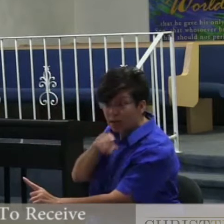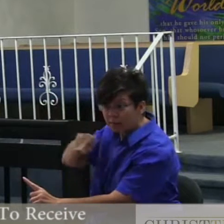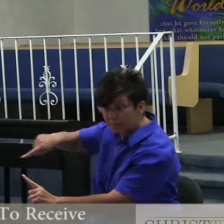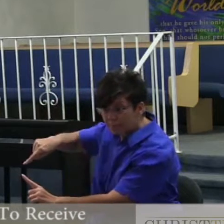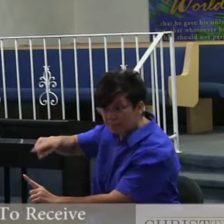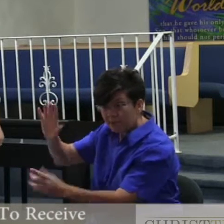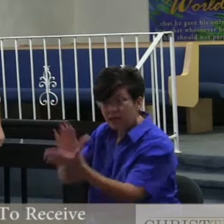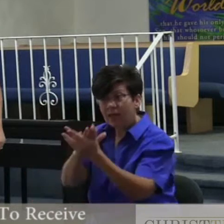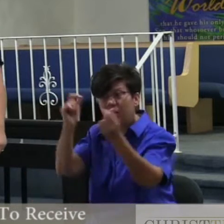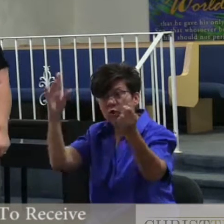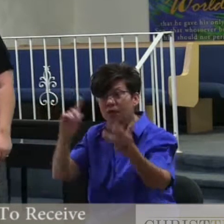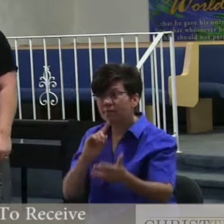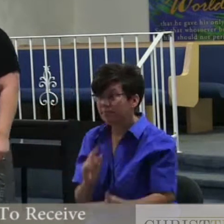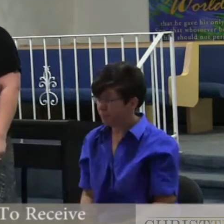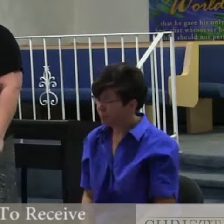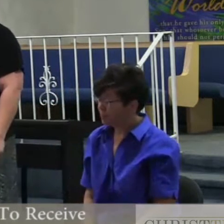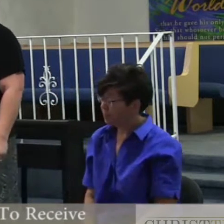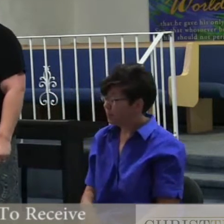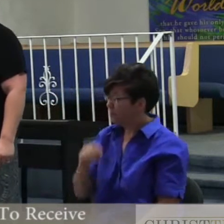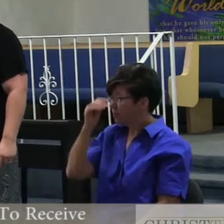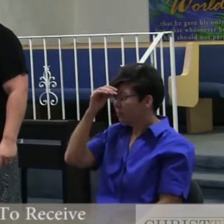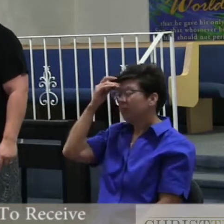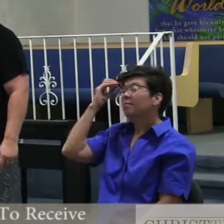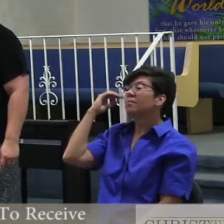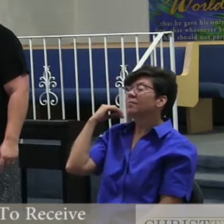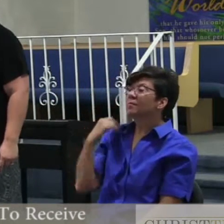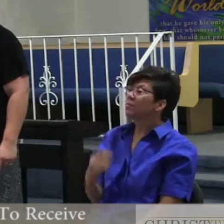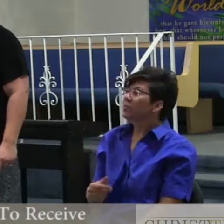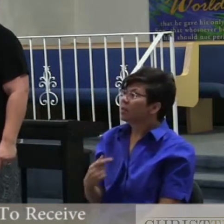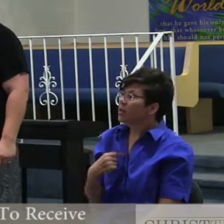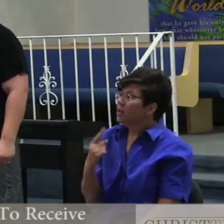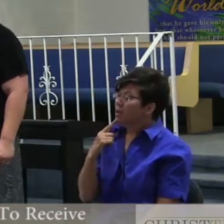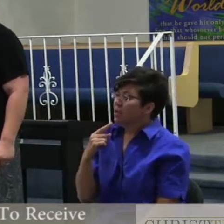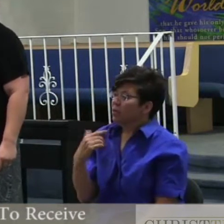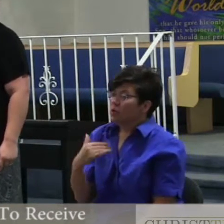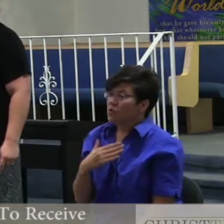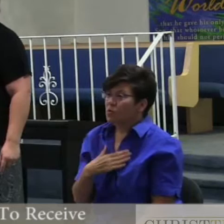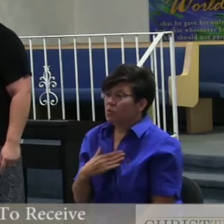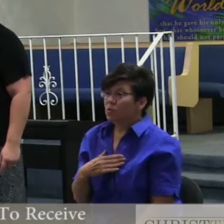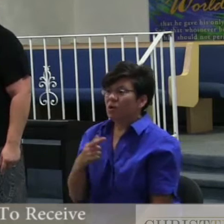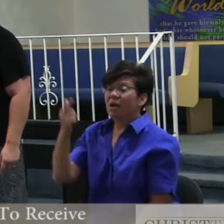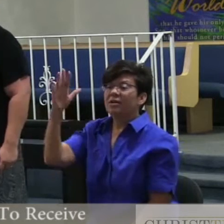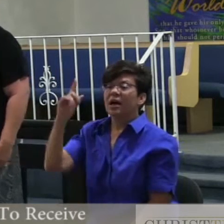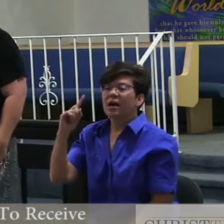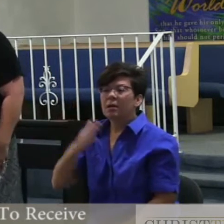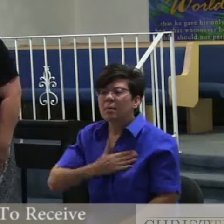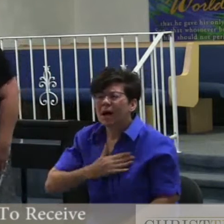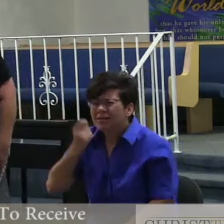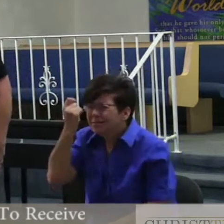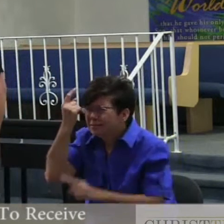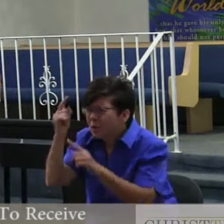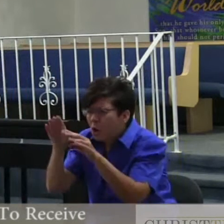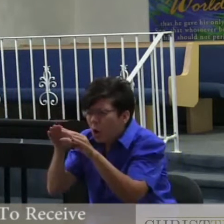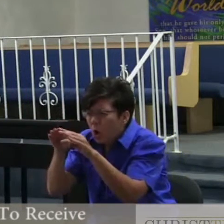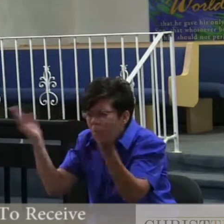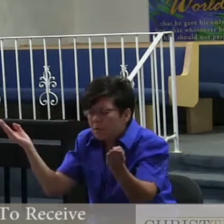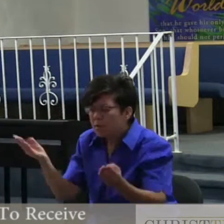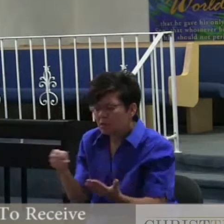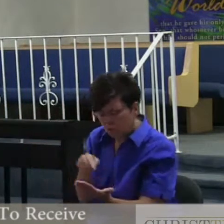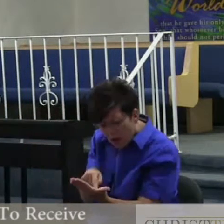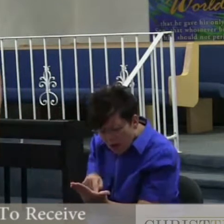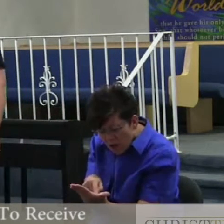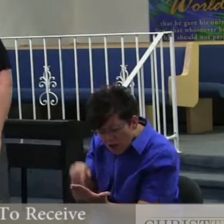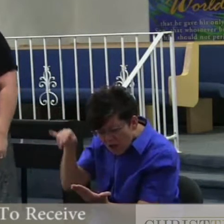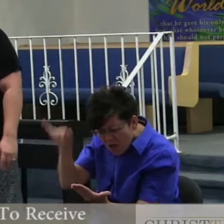Oh, hallelujah. I appreciate God for opening up my understanding about this